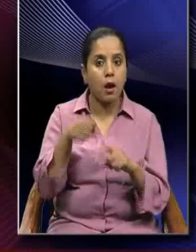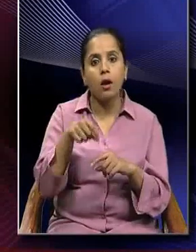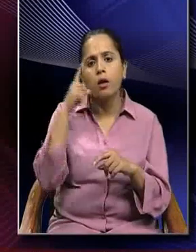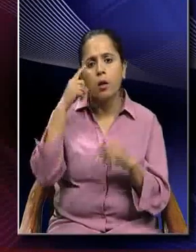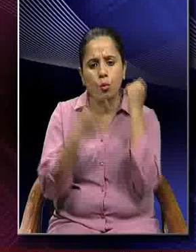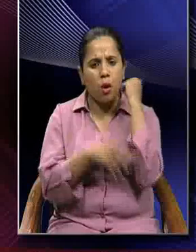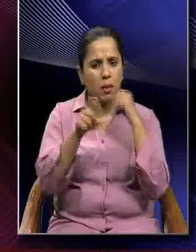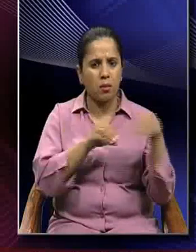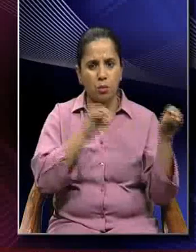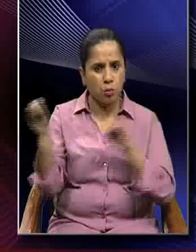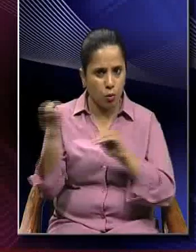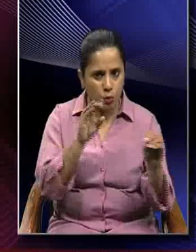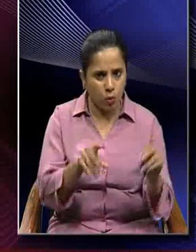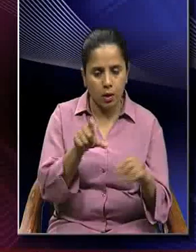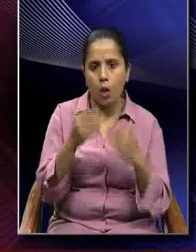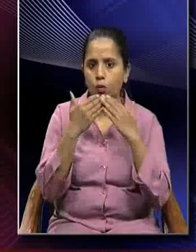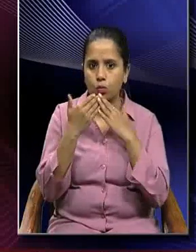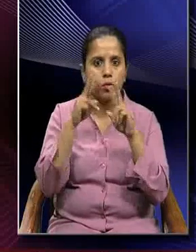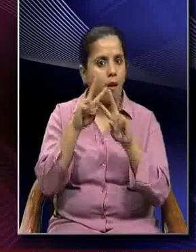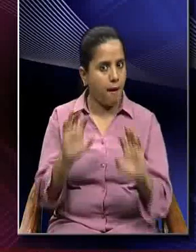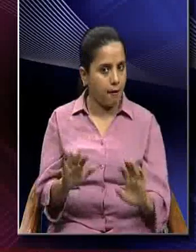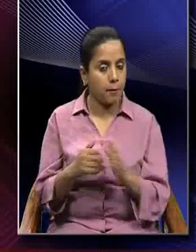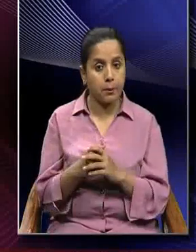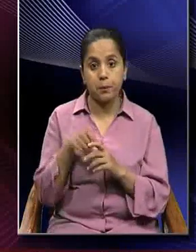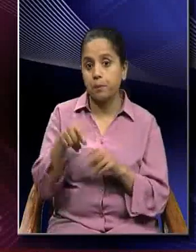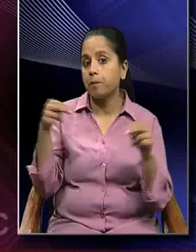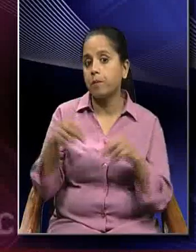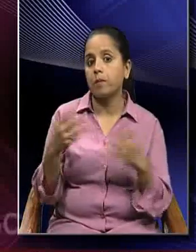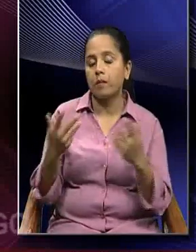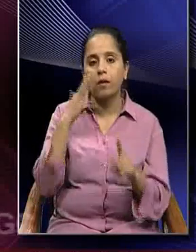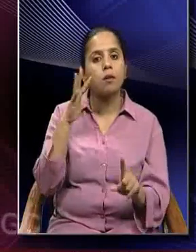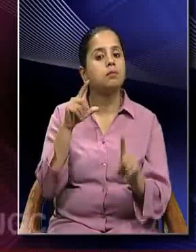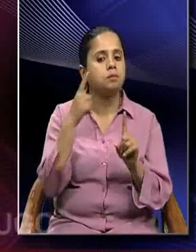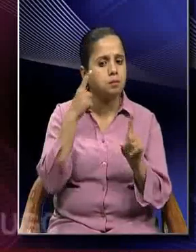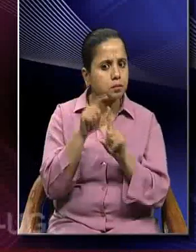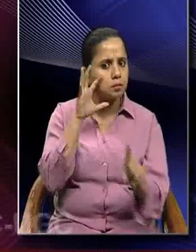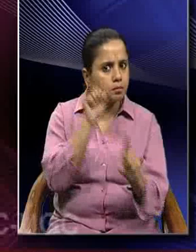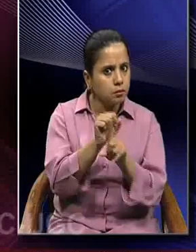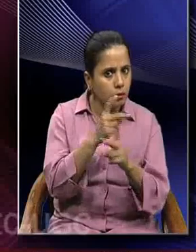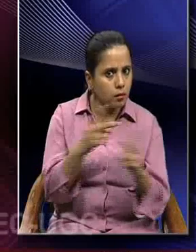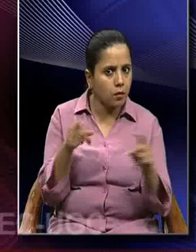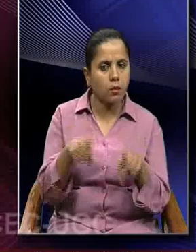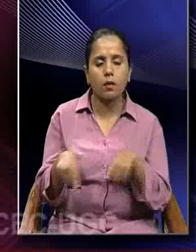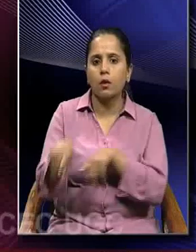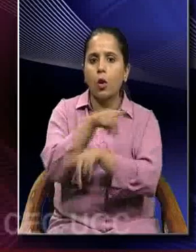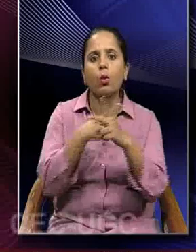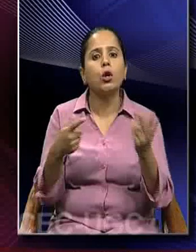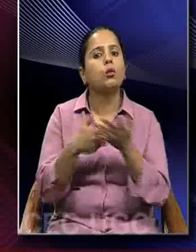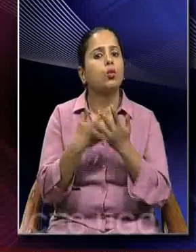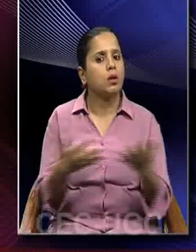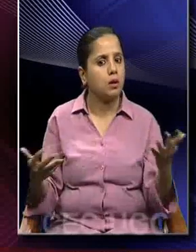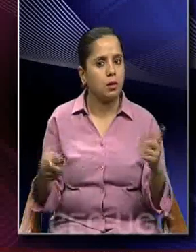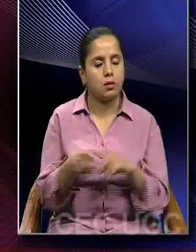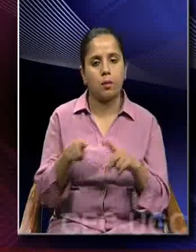migrants population was studied. This required identification and measurement of common sources of stress, such